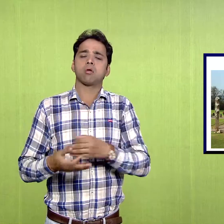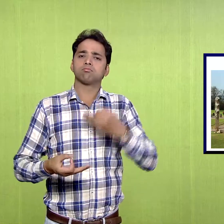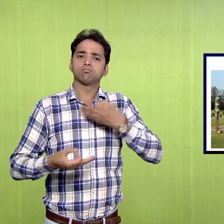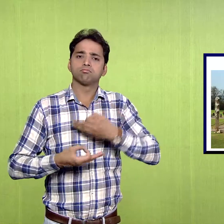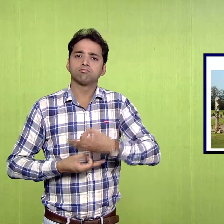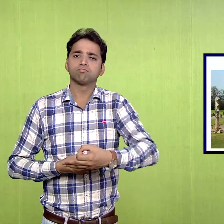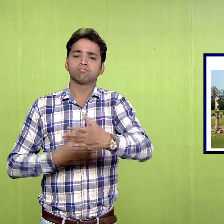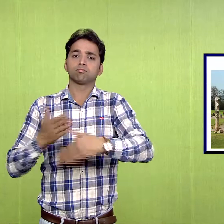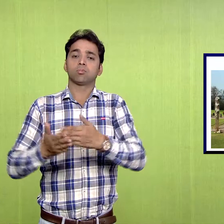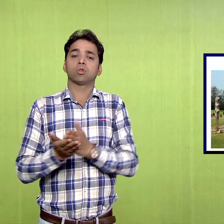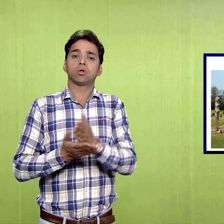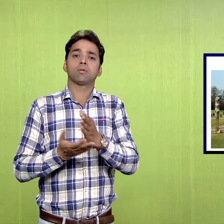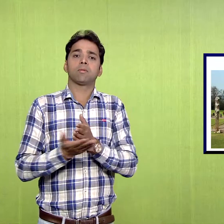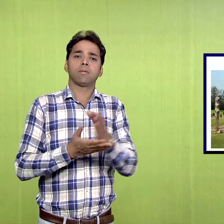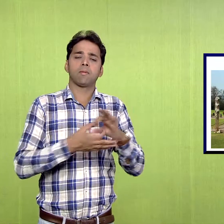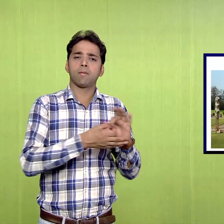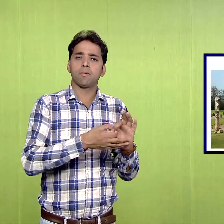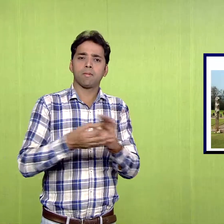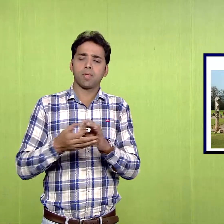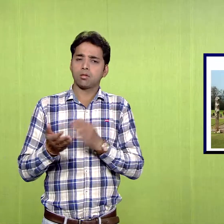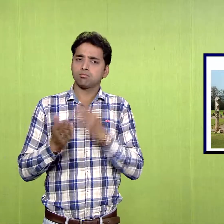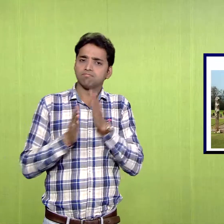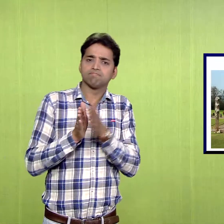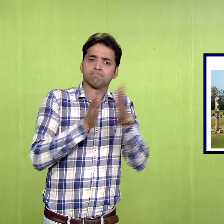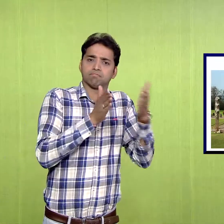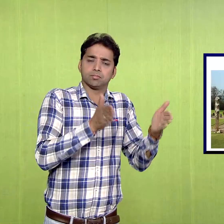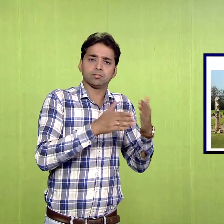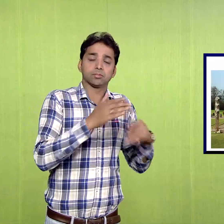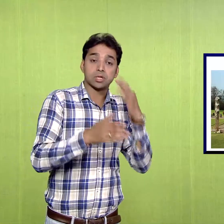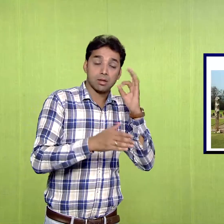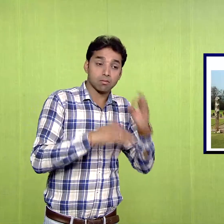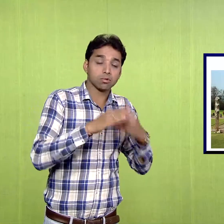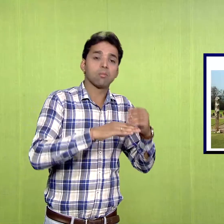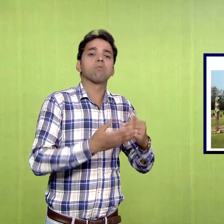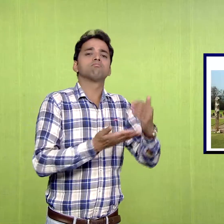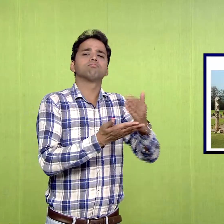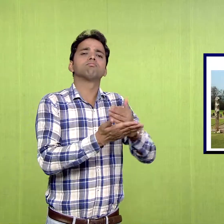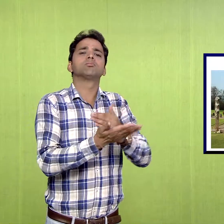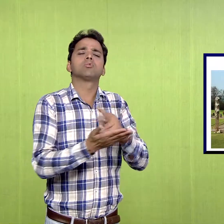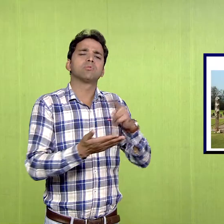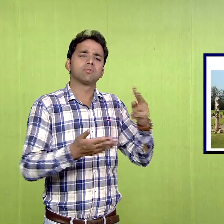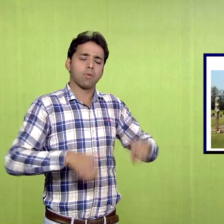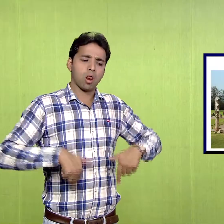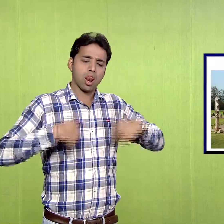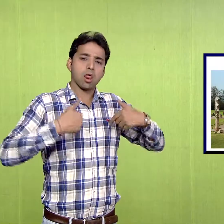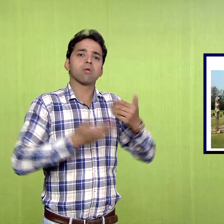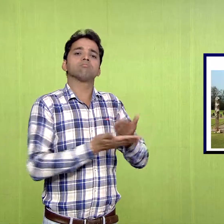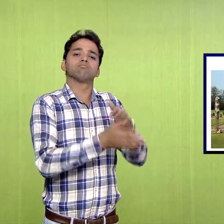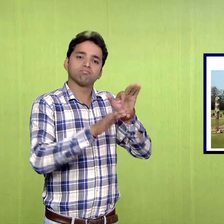preserved and at the major sites where important events in Buddha's life took place.